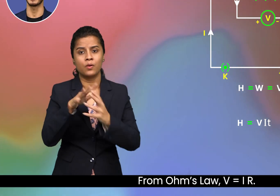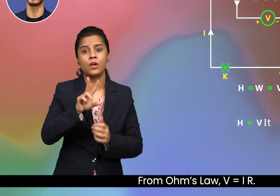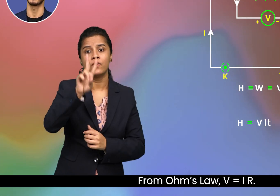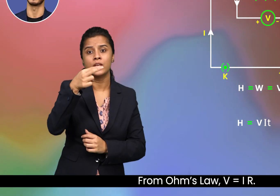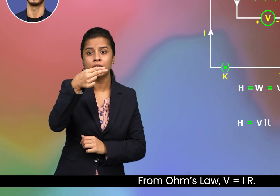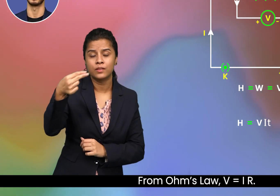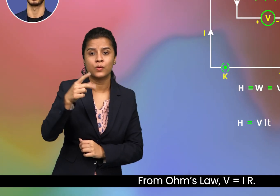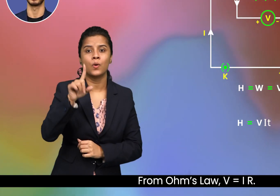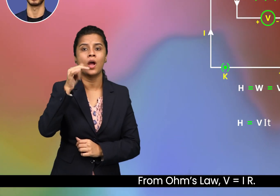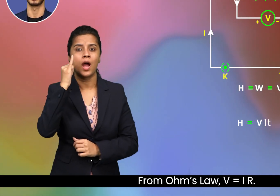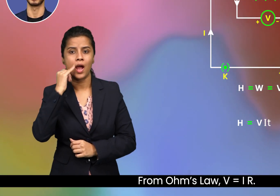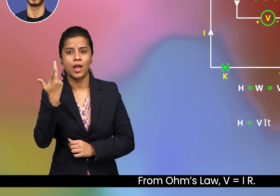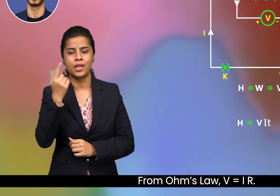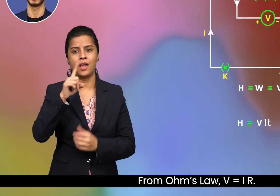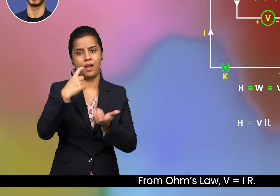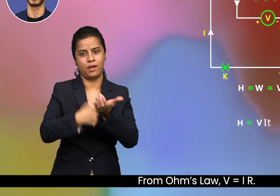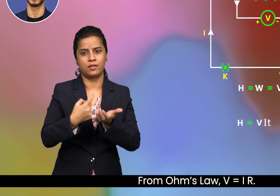to IR.